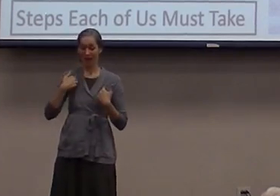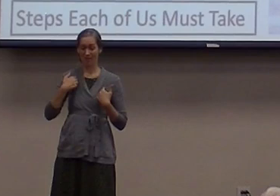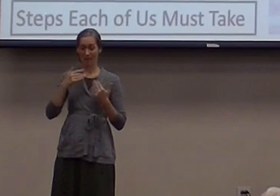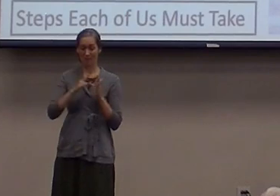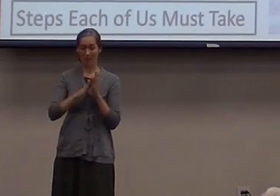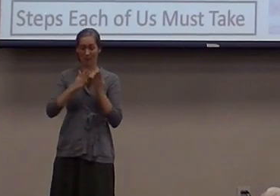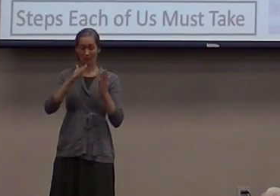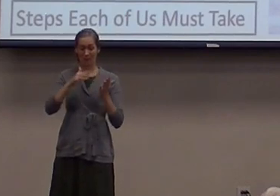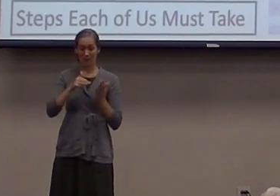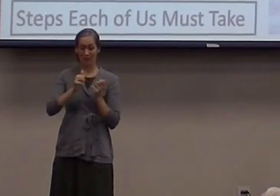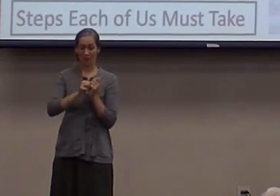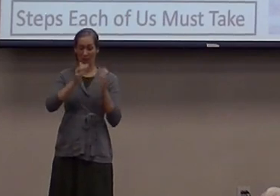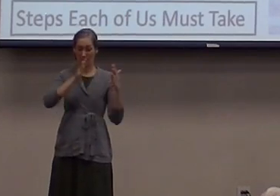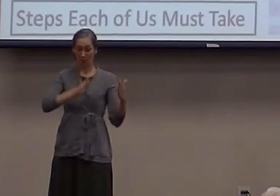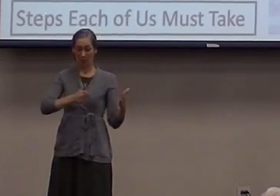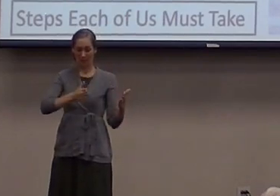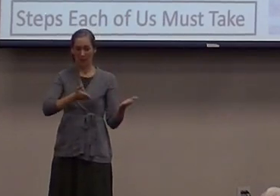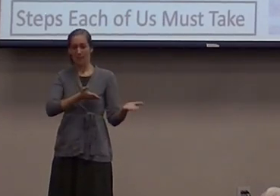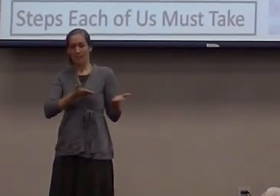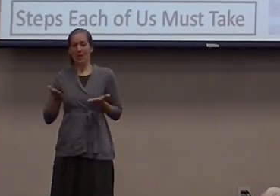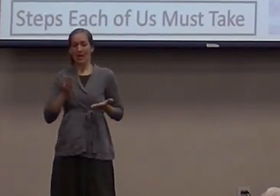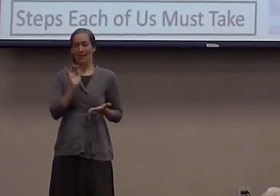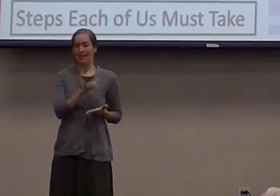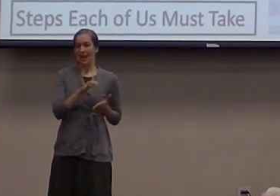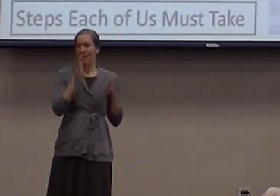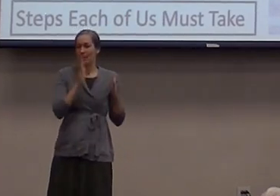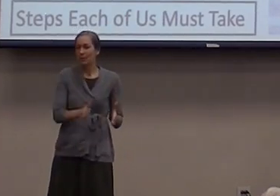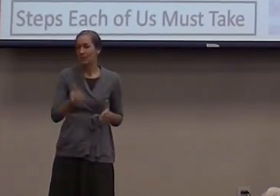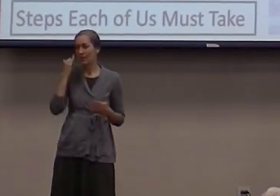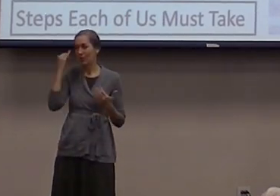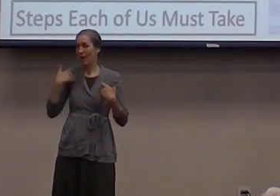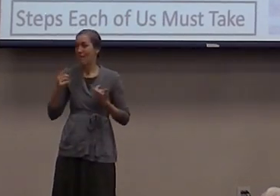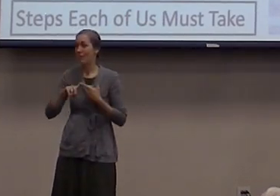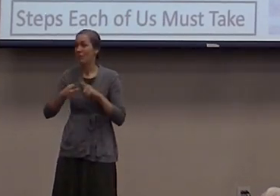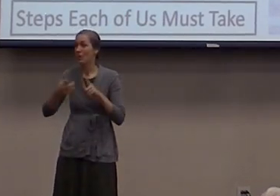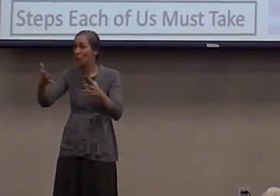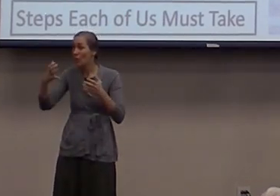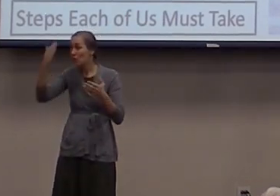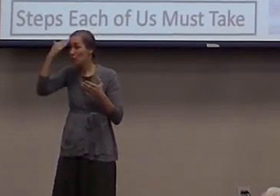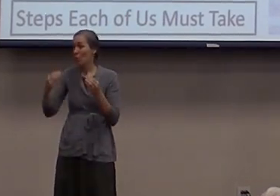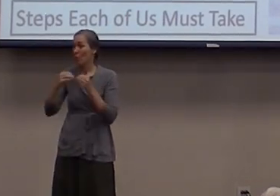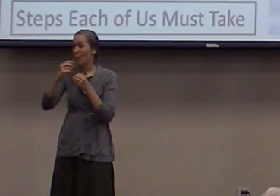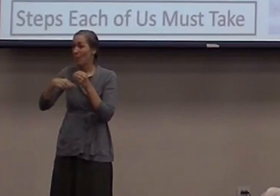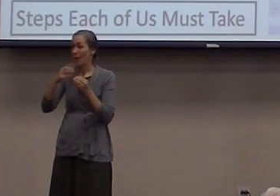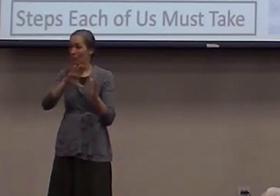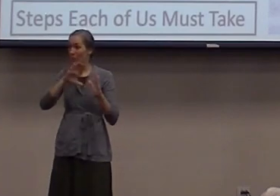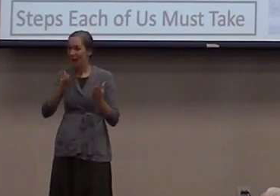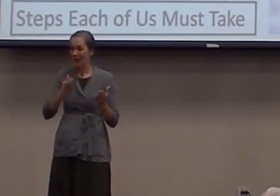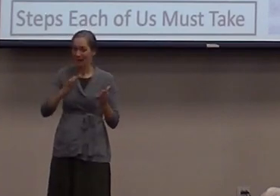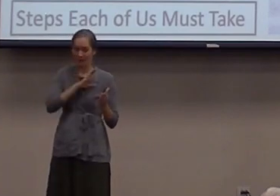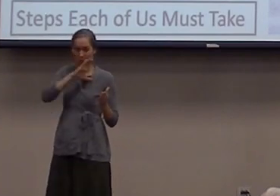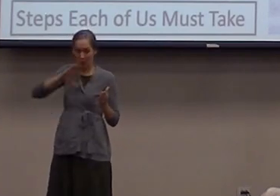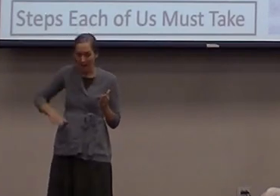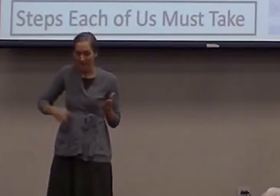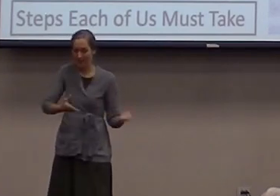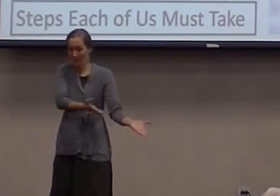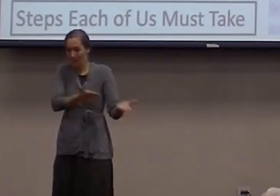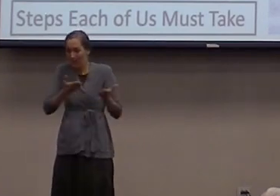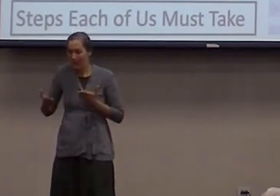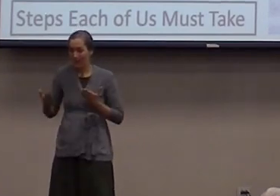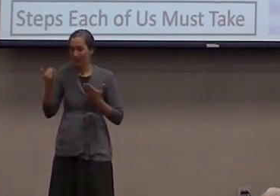got a friend you'd like to know more about Christ and maybe want to start a Bible study, bring them. If you've got family members that love the Word of God, bring